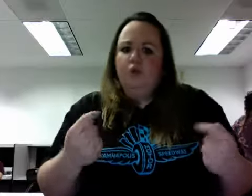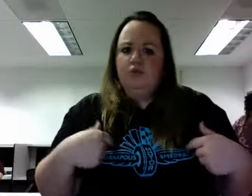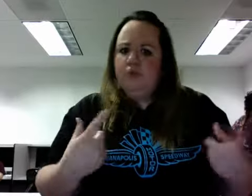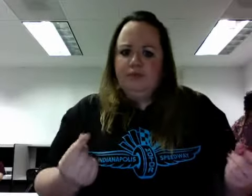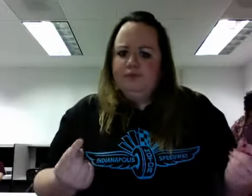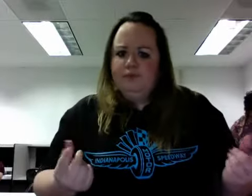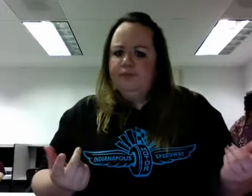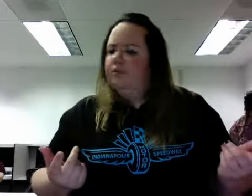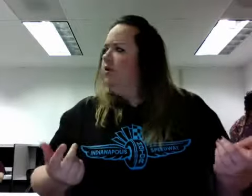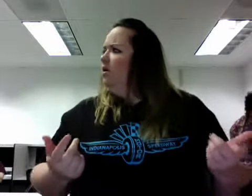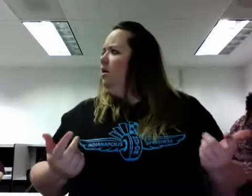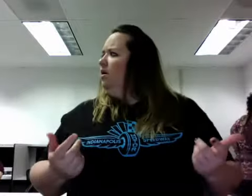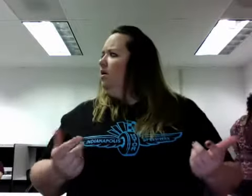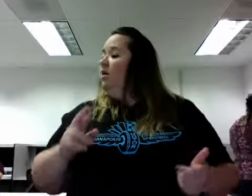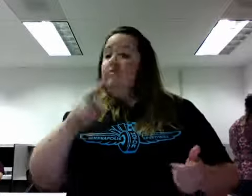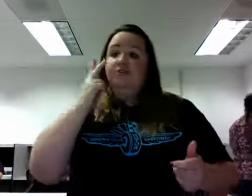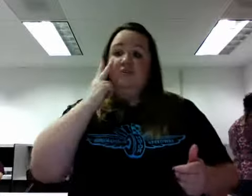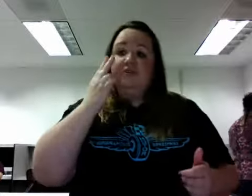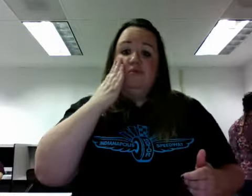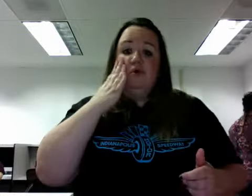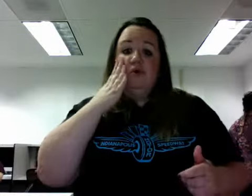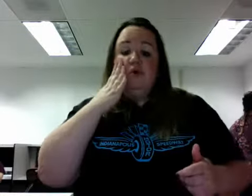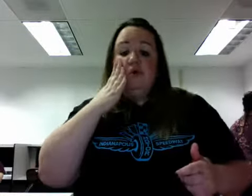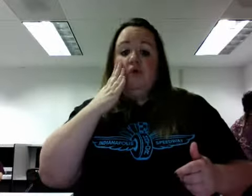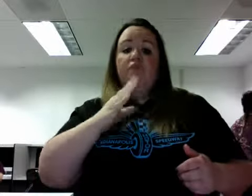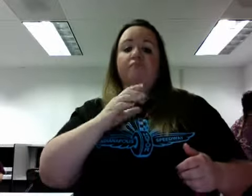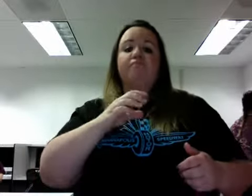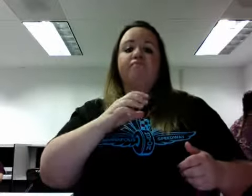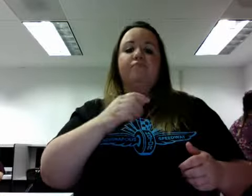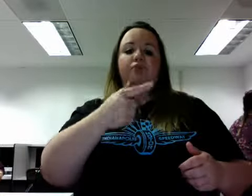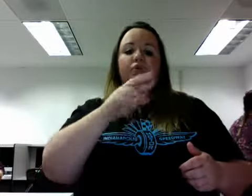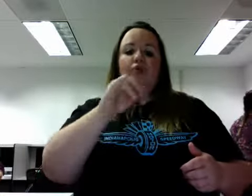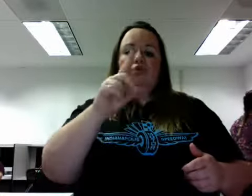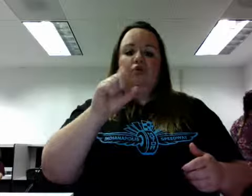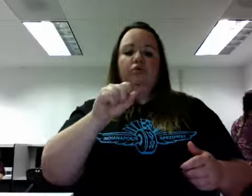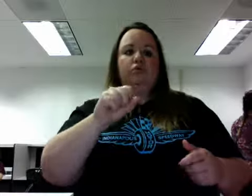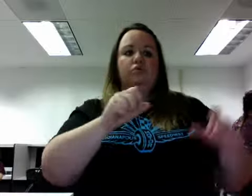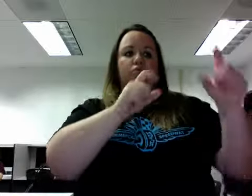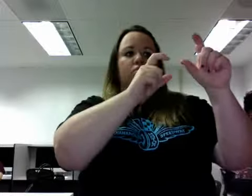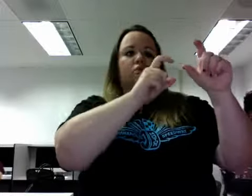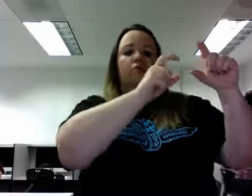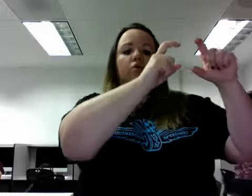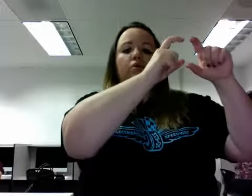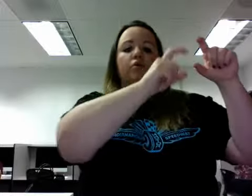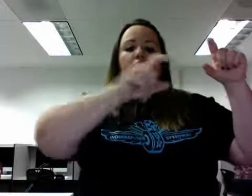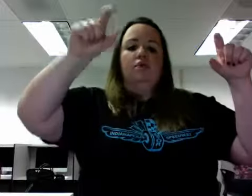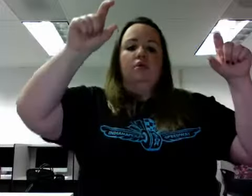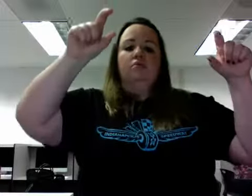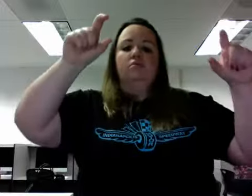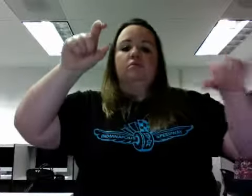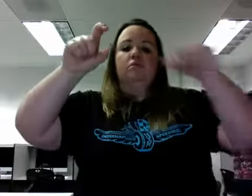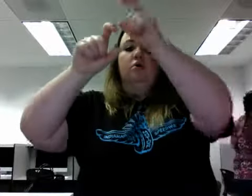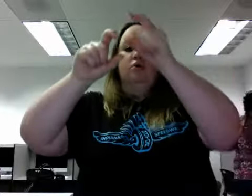Haven't you seen them? The girders, the things that crisscross, and the cables, and all the things that hold it together, the crisscrossing here, guys and